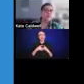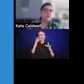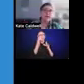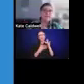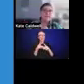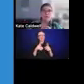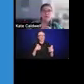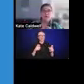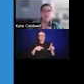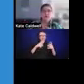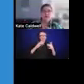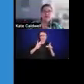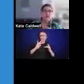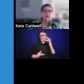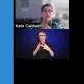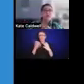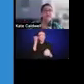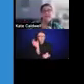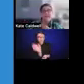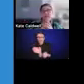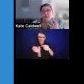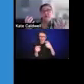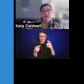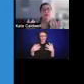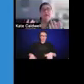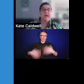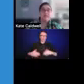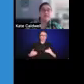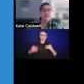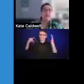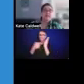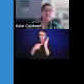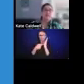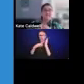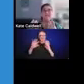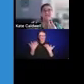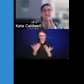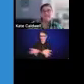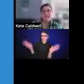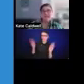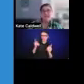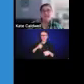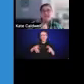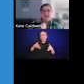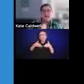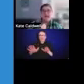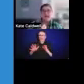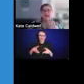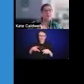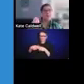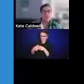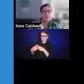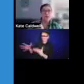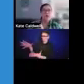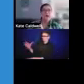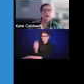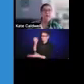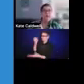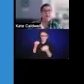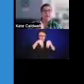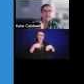be utilized in order to engage communities so that you could get really rich citizen data that can help